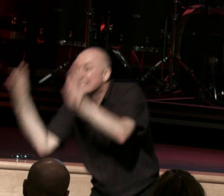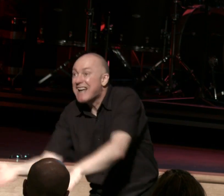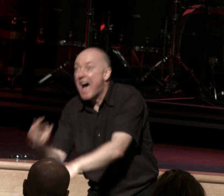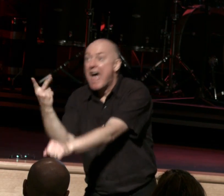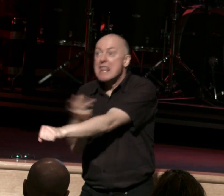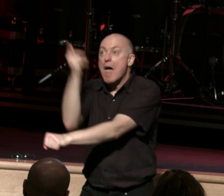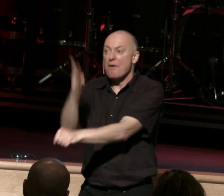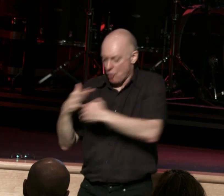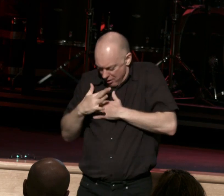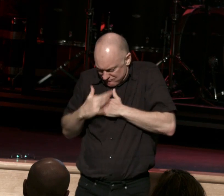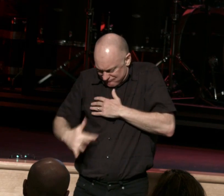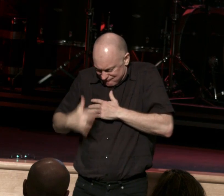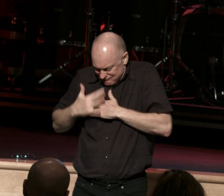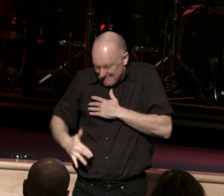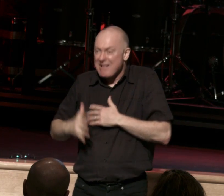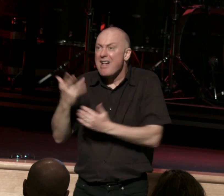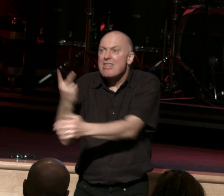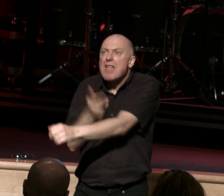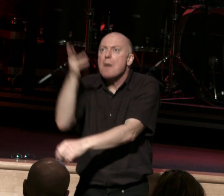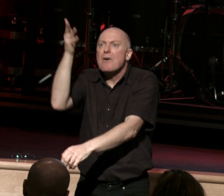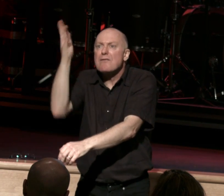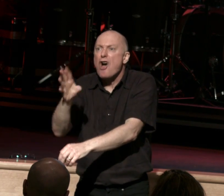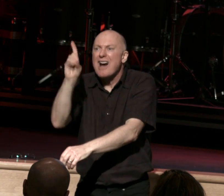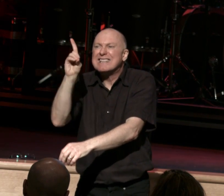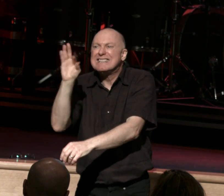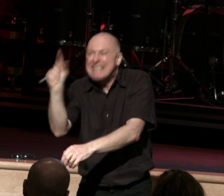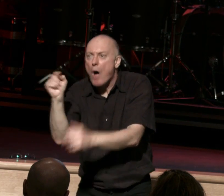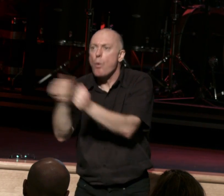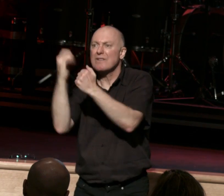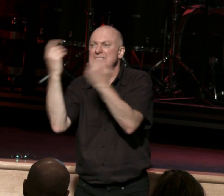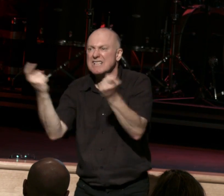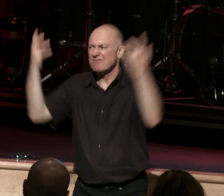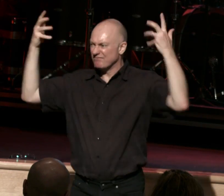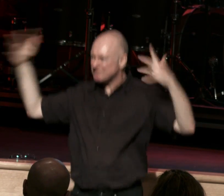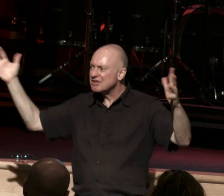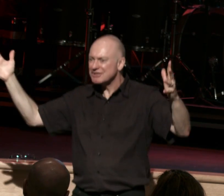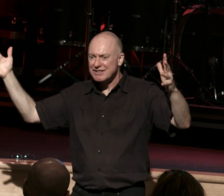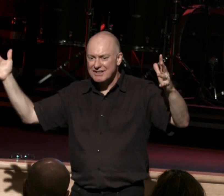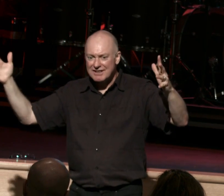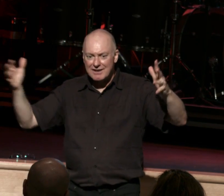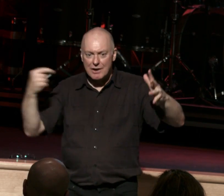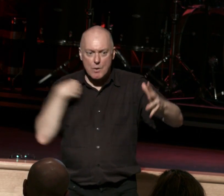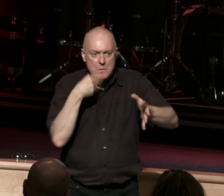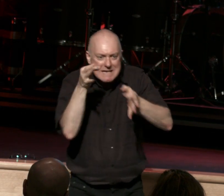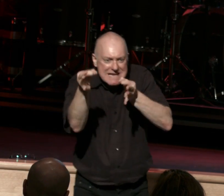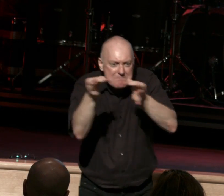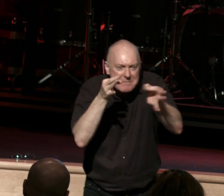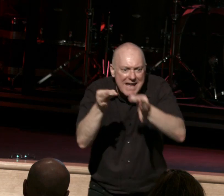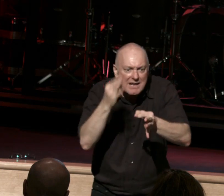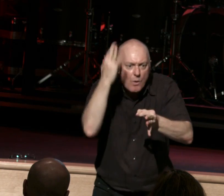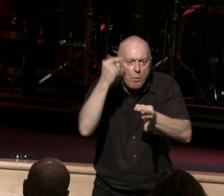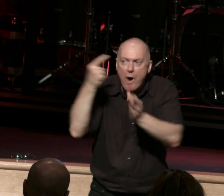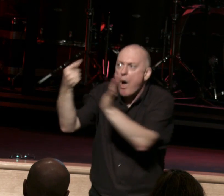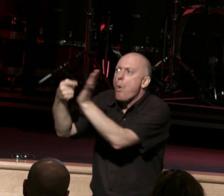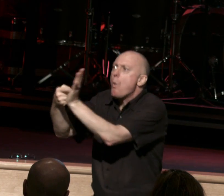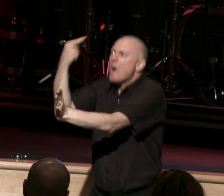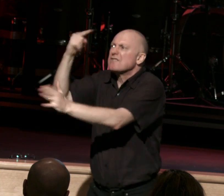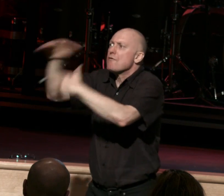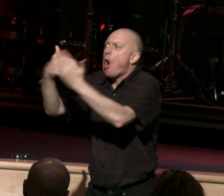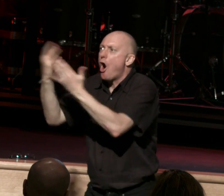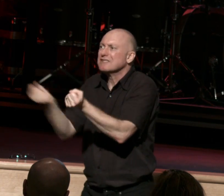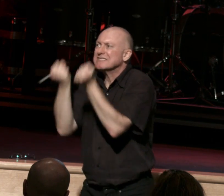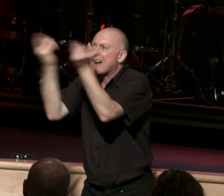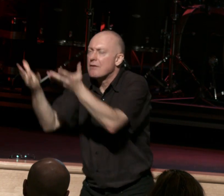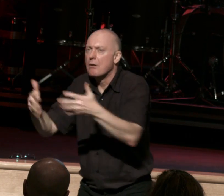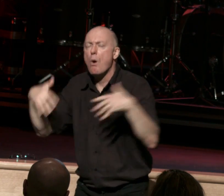has died. The Lamb of God has shed his blood. The Lamb of God has dealt with sin. We're unpacking and understanding why the once and